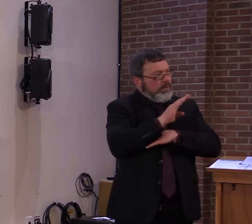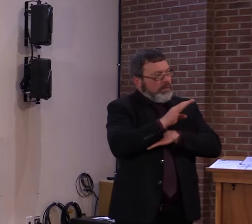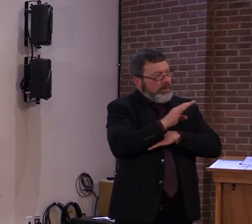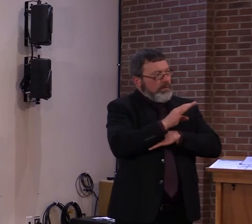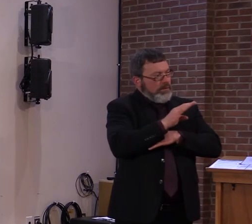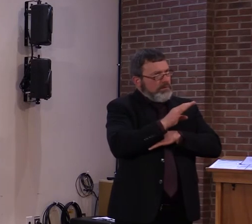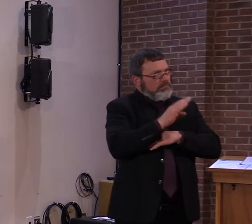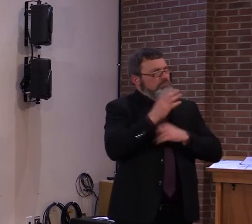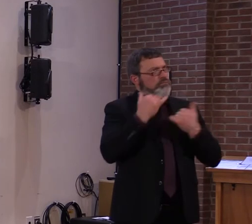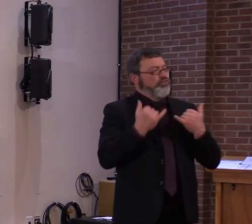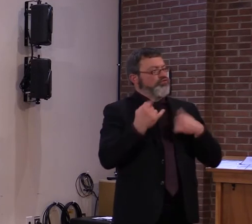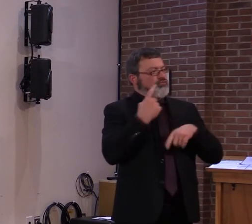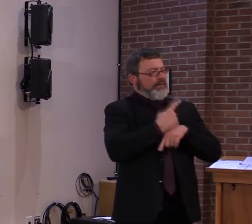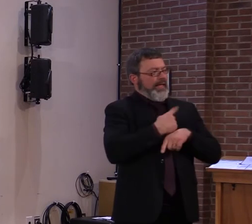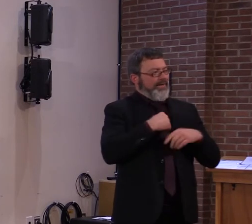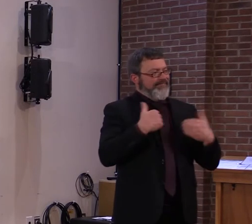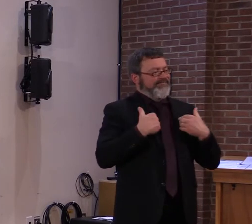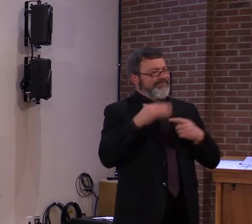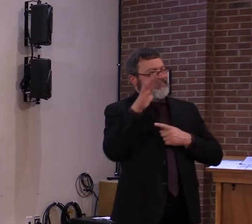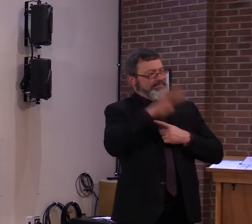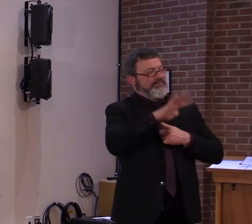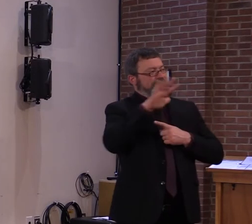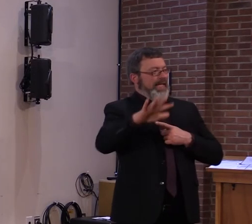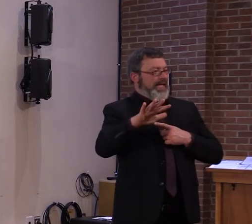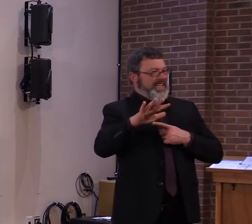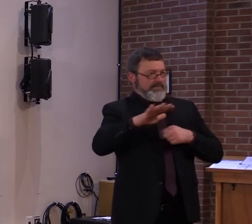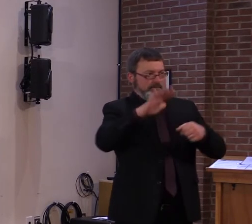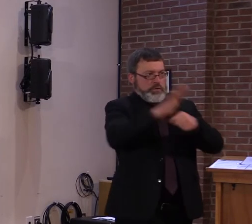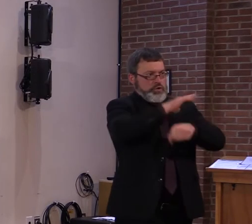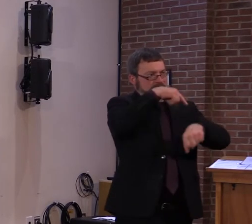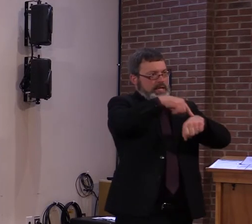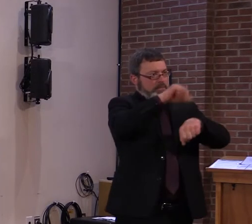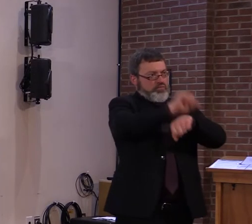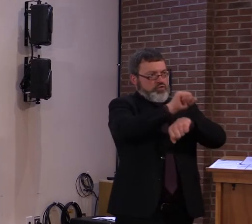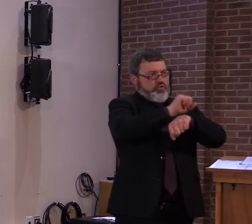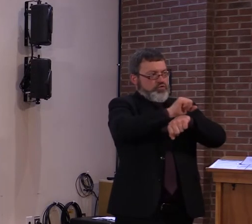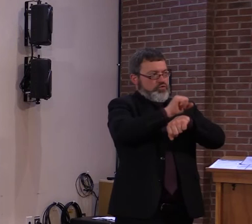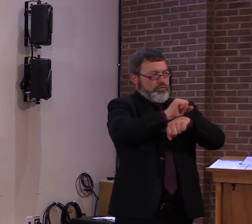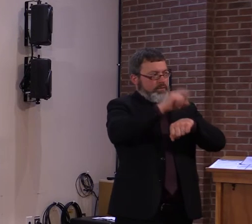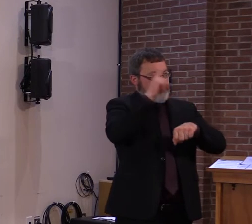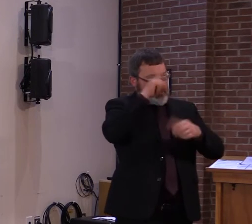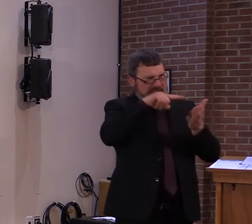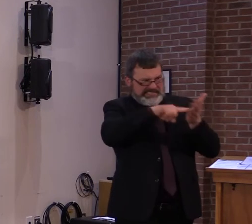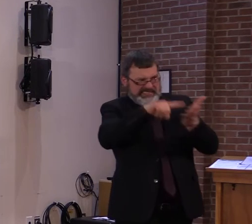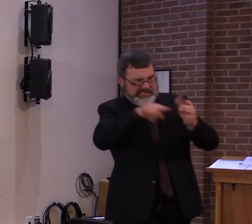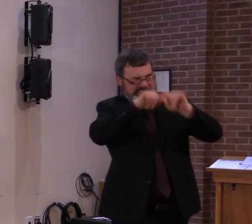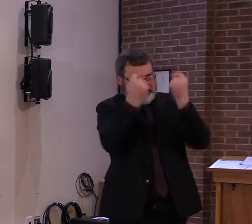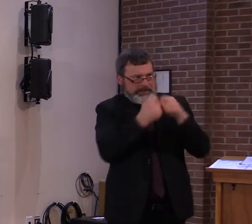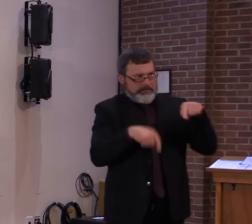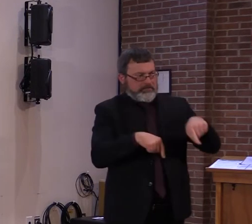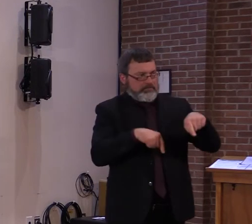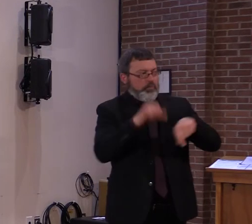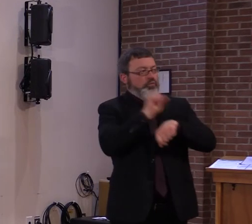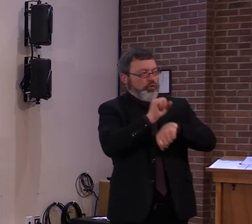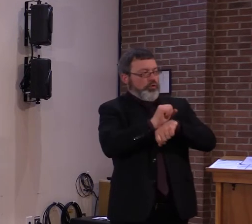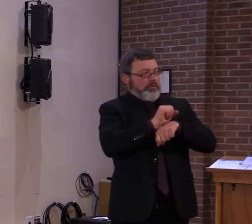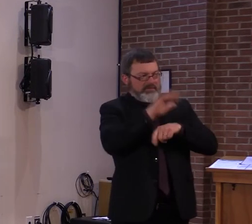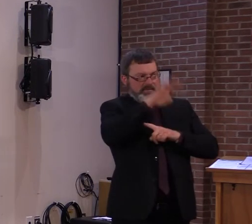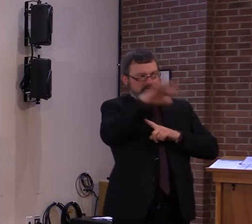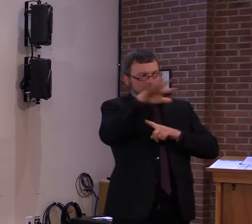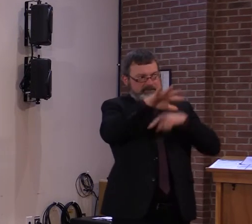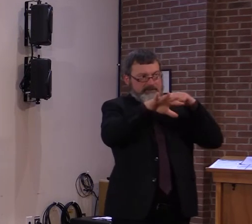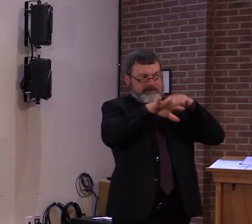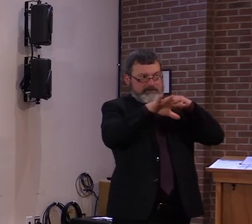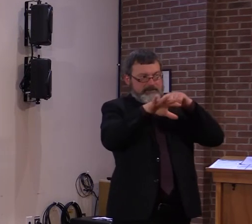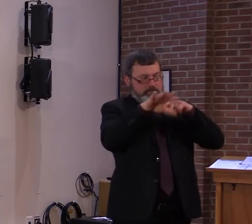about 55 to 56 FTEs doing contact tracing. Each of those